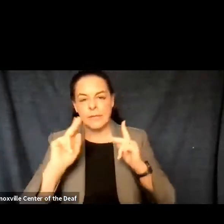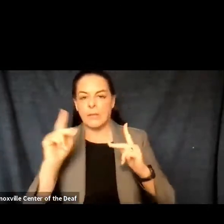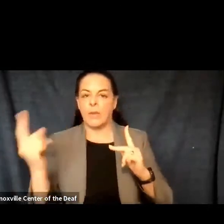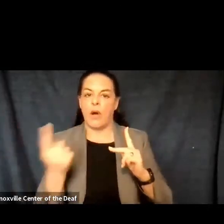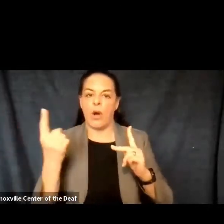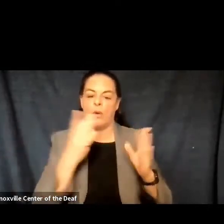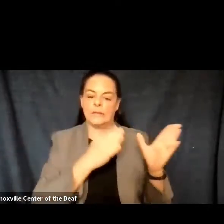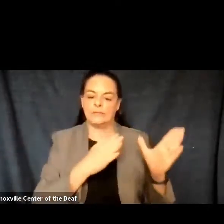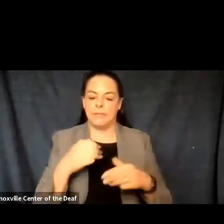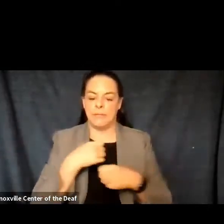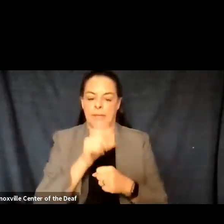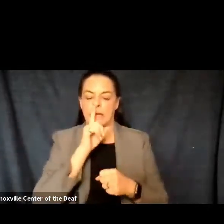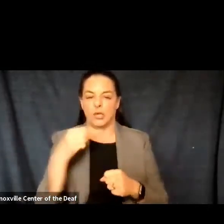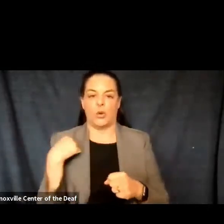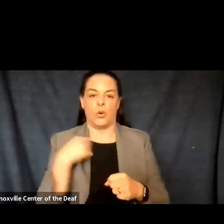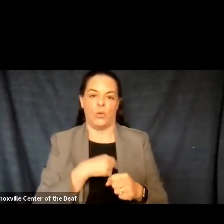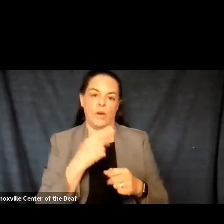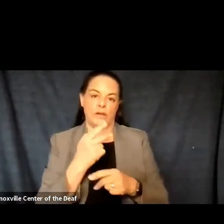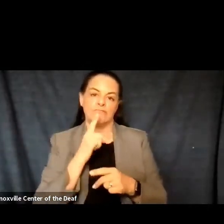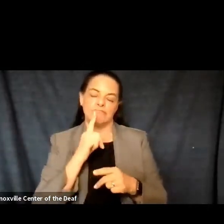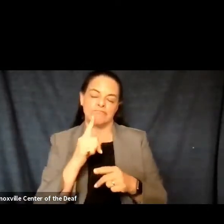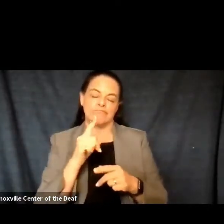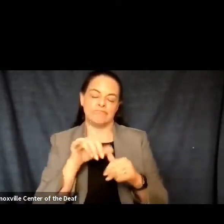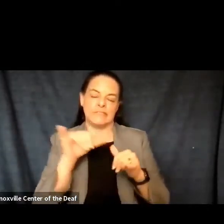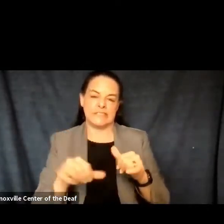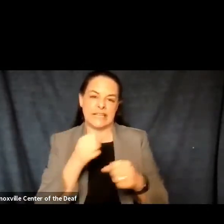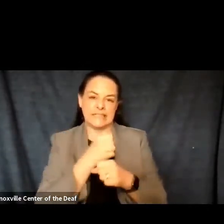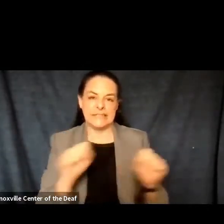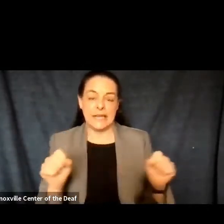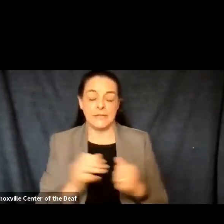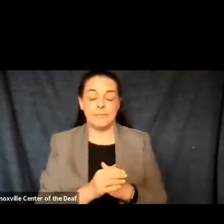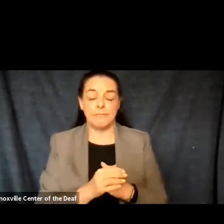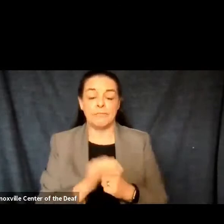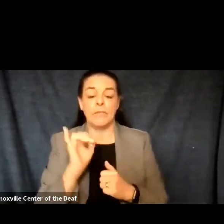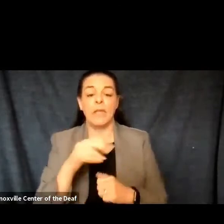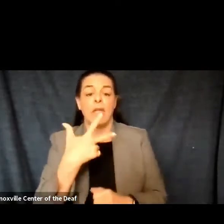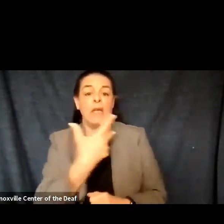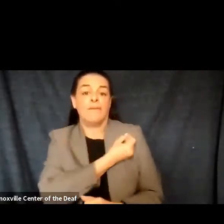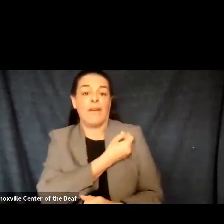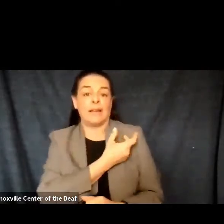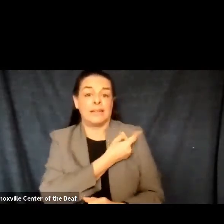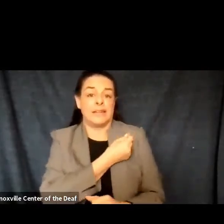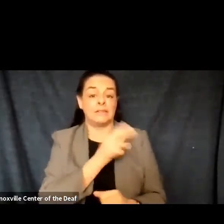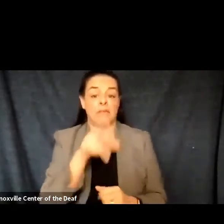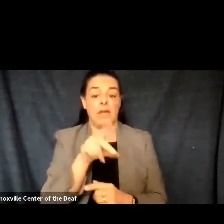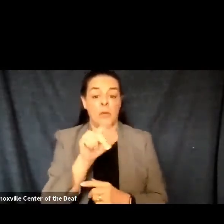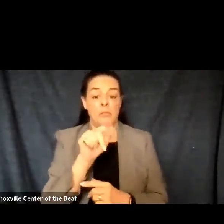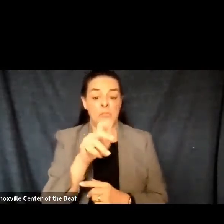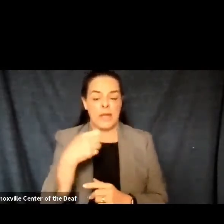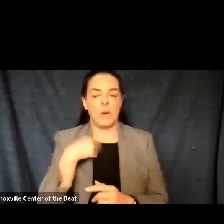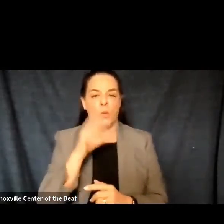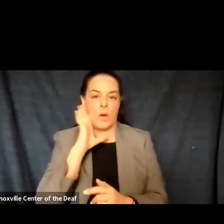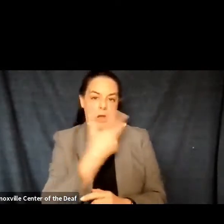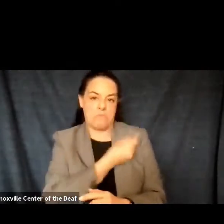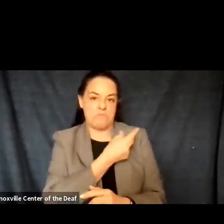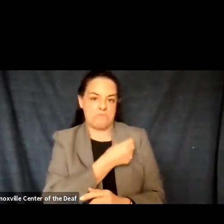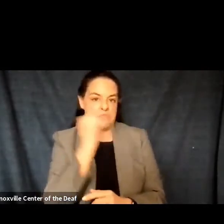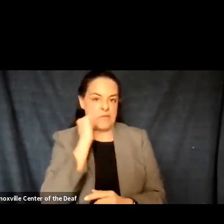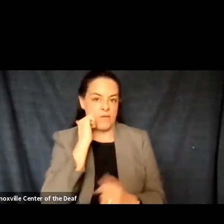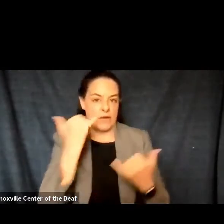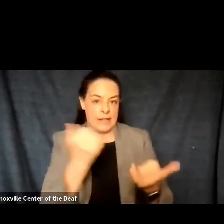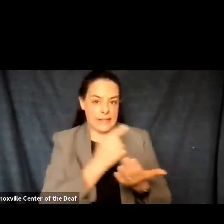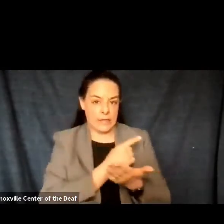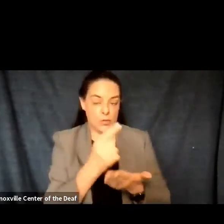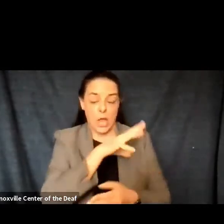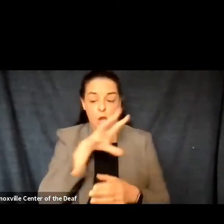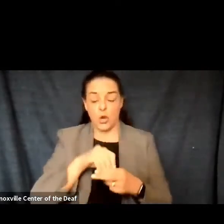stay safe. For our vaccination update, we continue to provide vaccines every day this week, including second dose